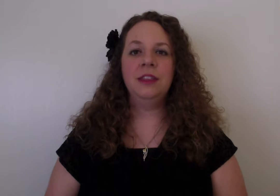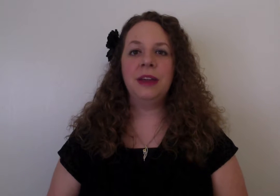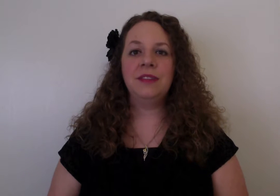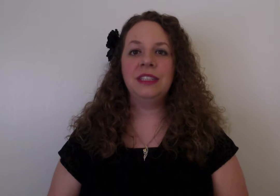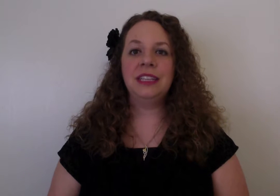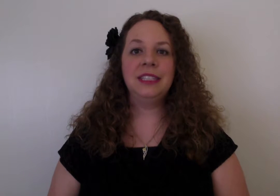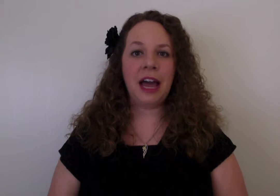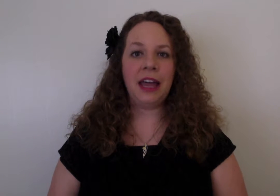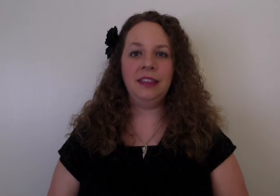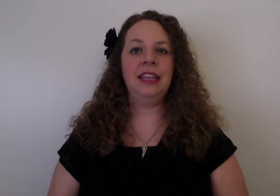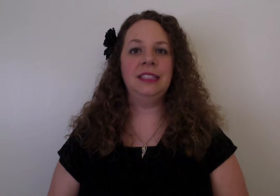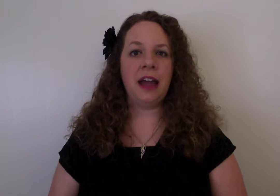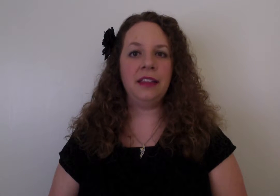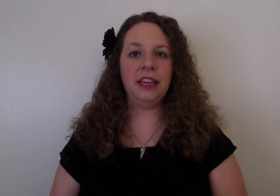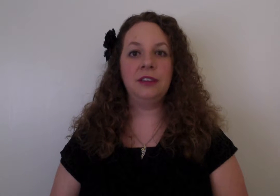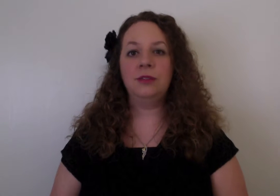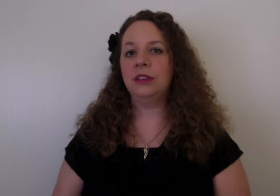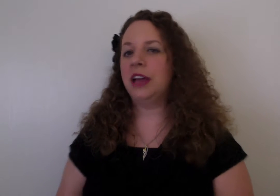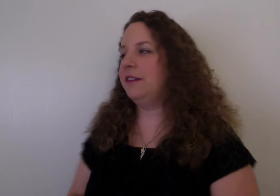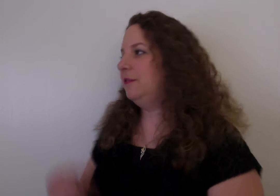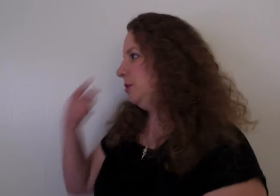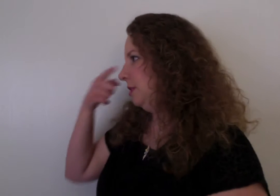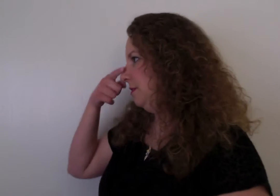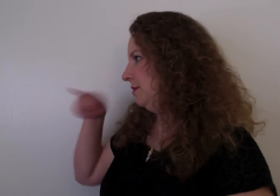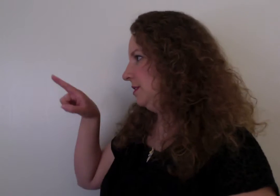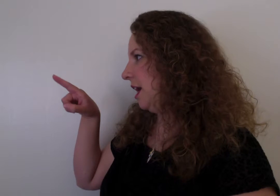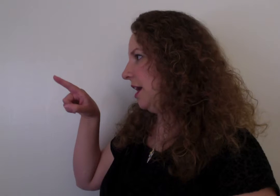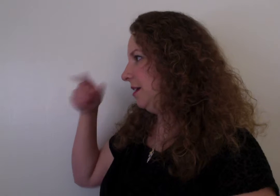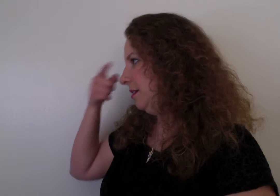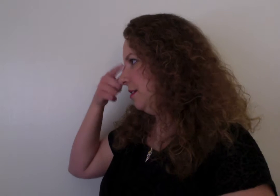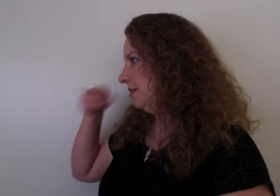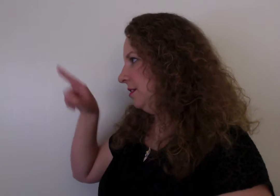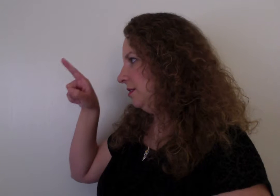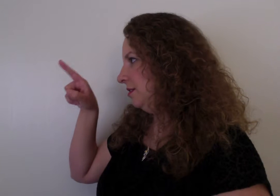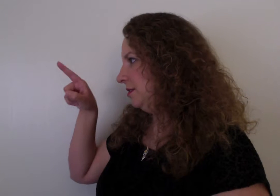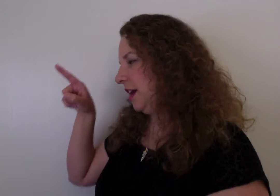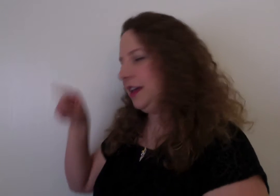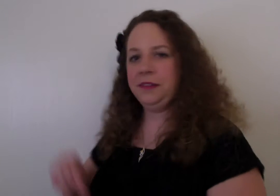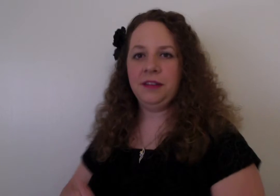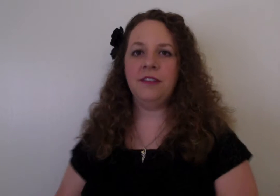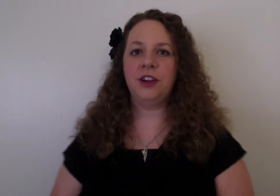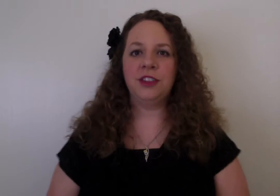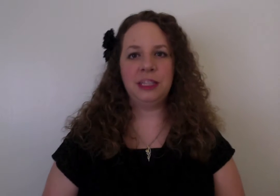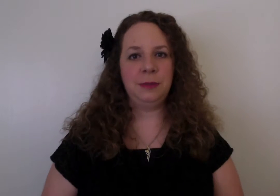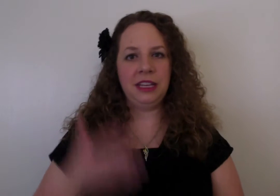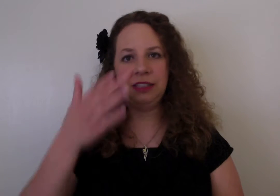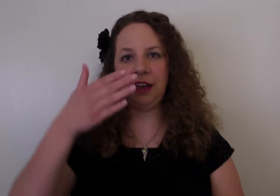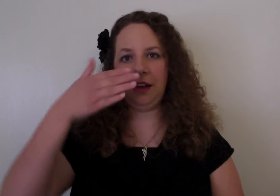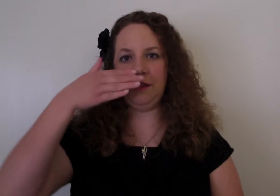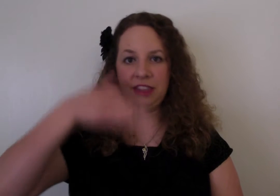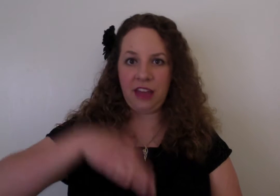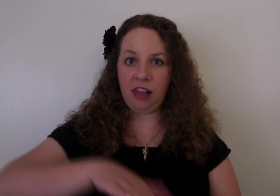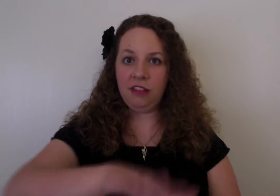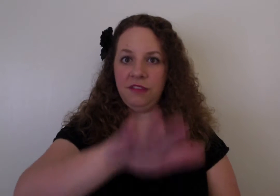Then we have the sign Thai, like Thailand or Thai food. Thai. Thai. I've heard that's because of like the elephants